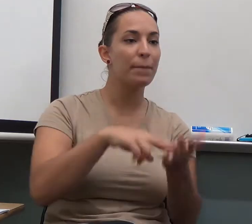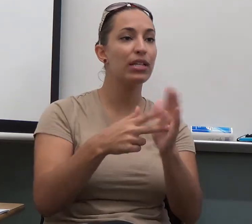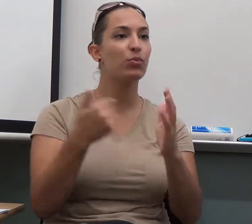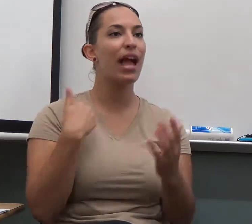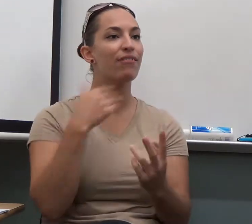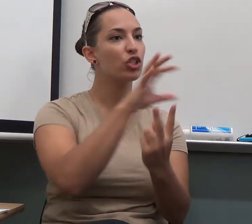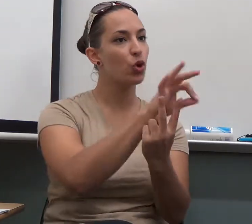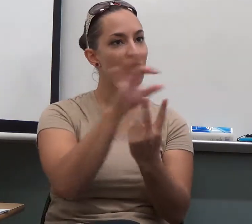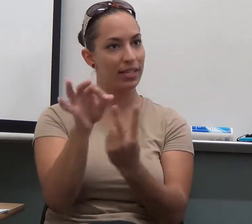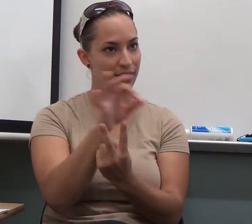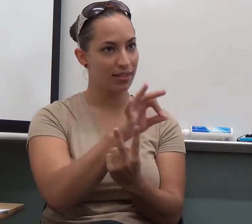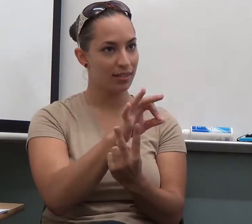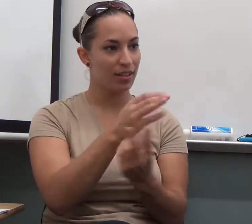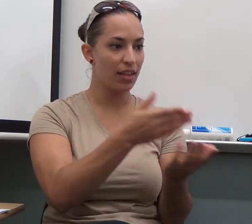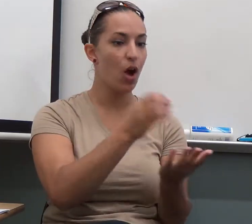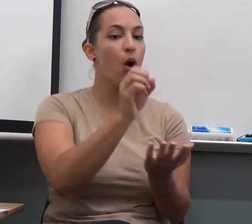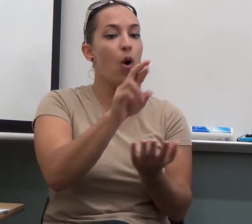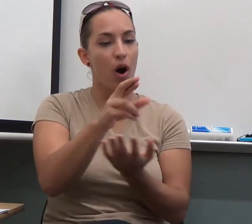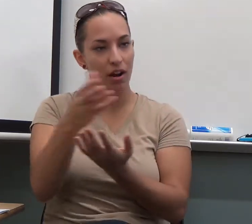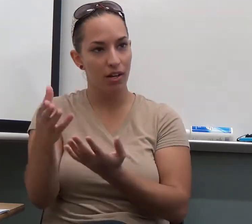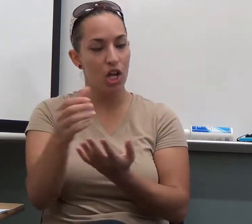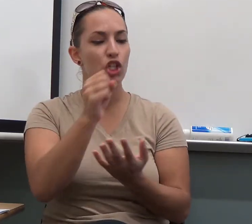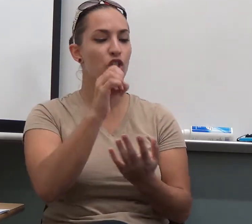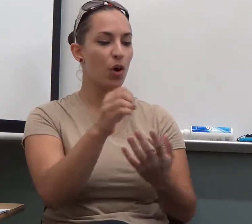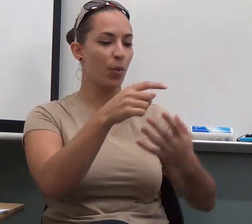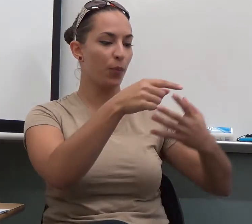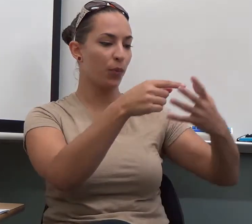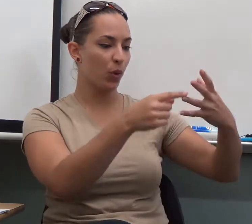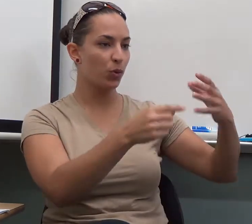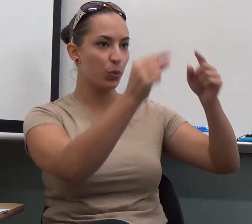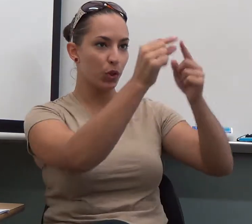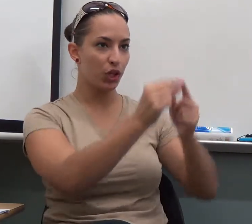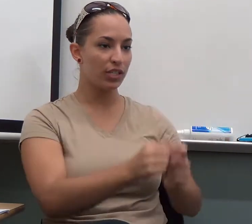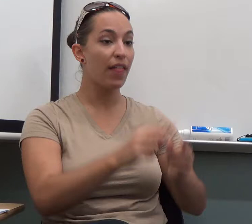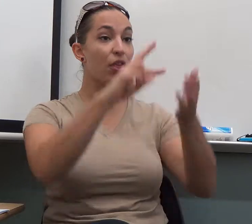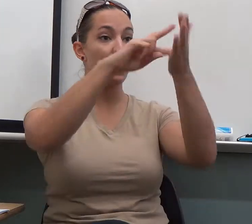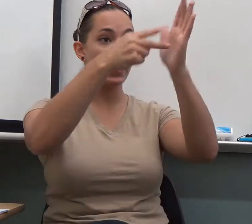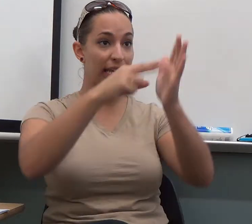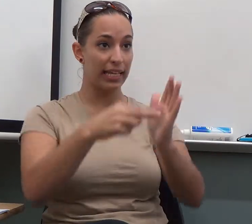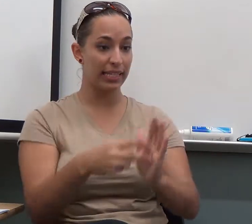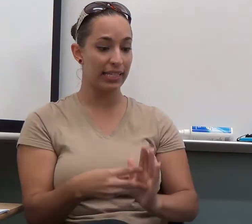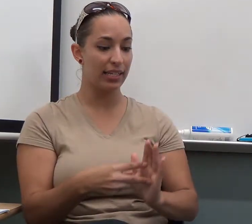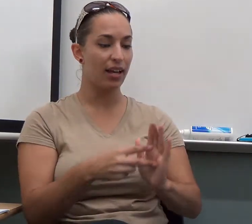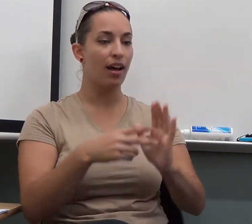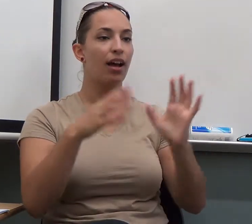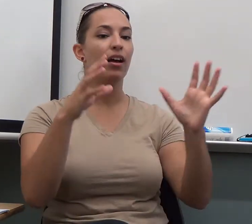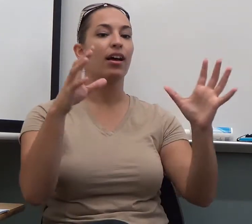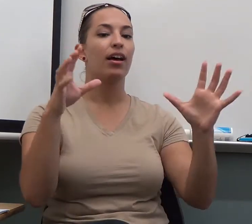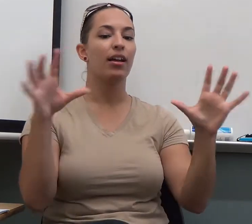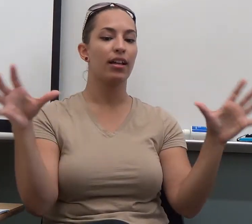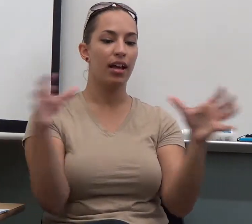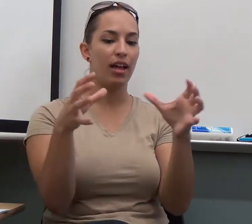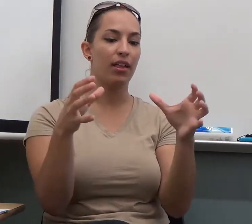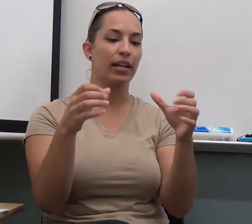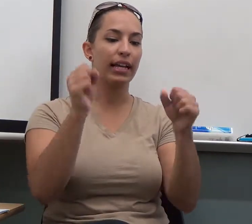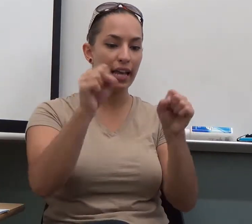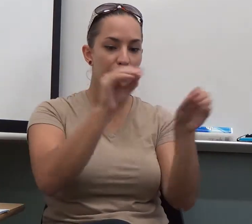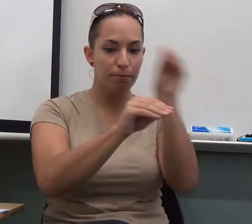those meanings come together, all those words, they come together, and they form what's called a sentence, and they